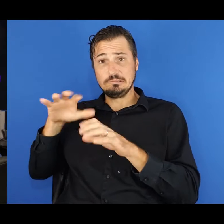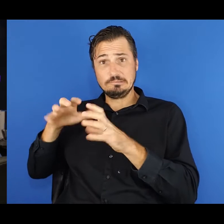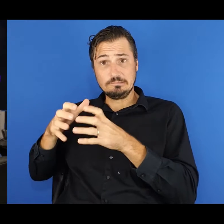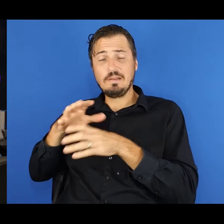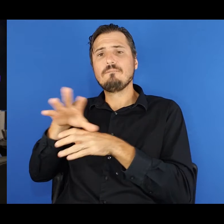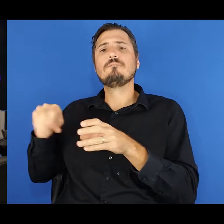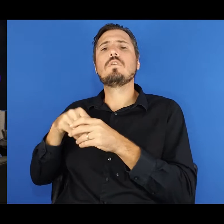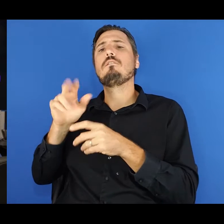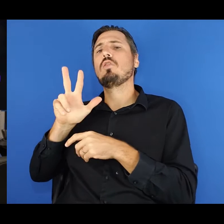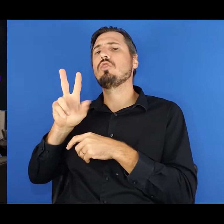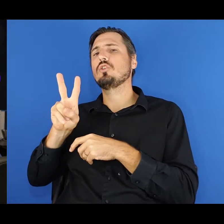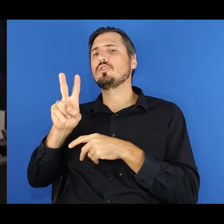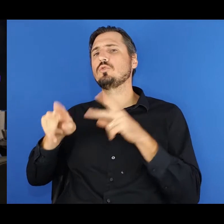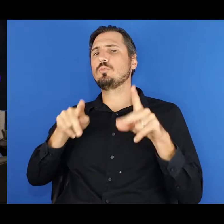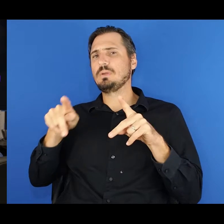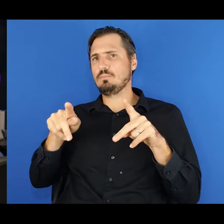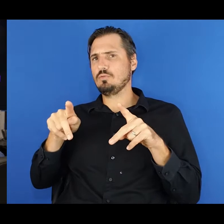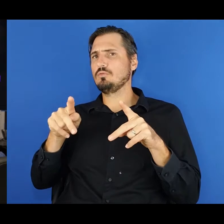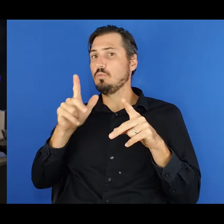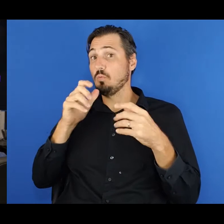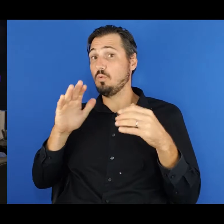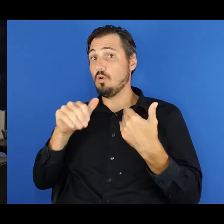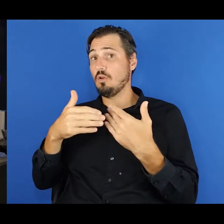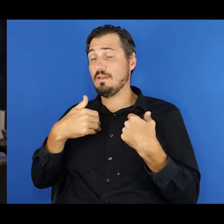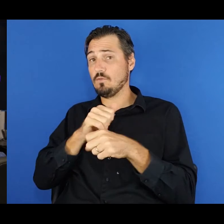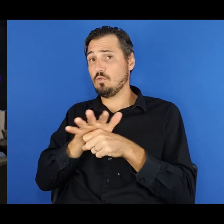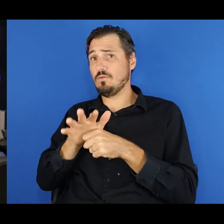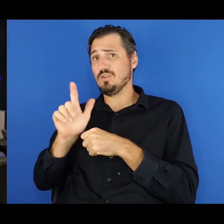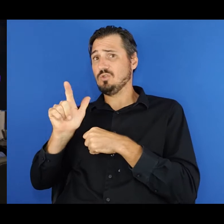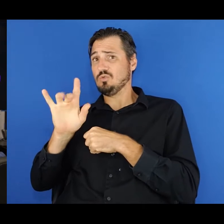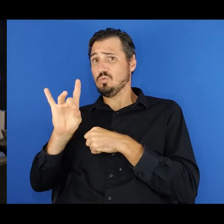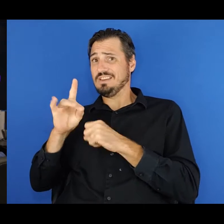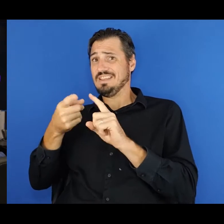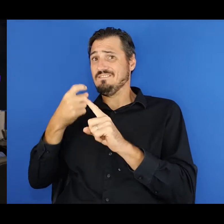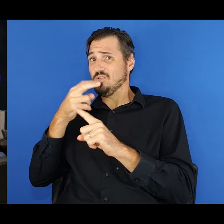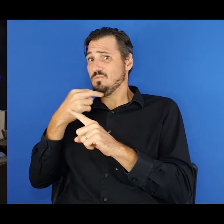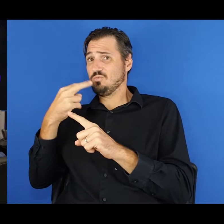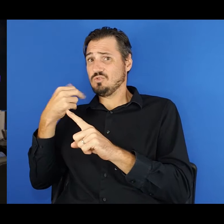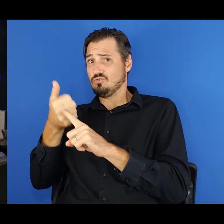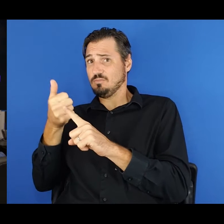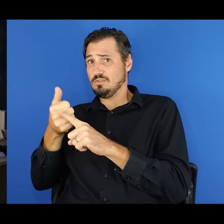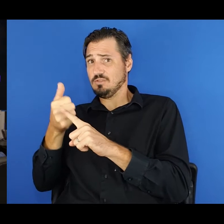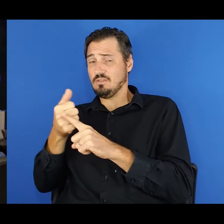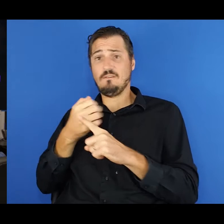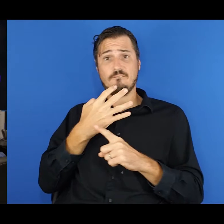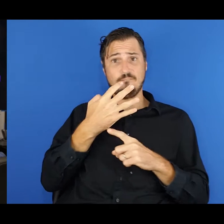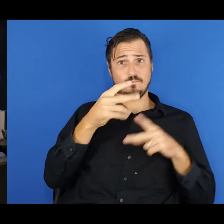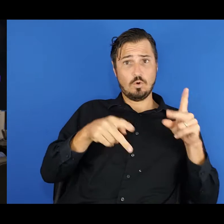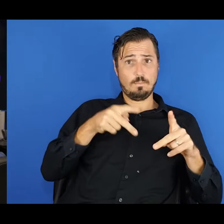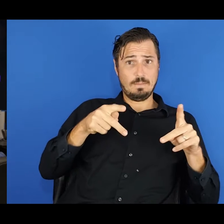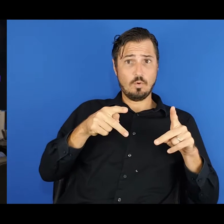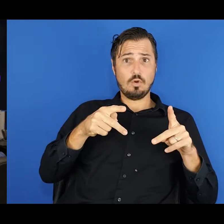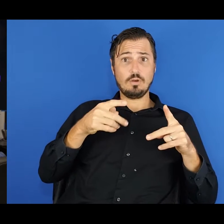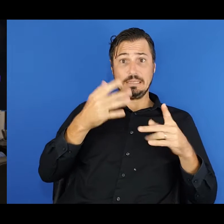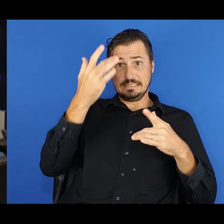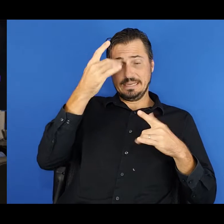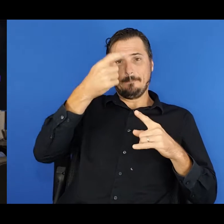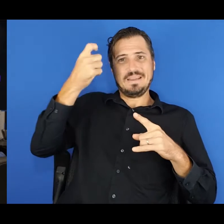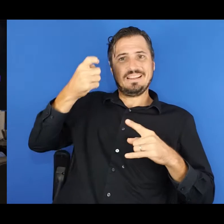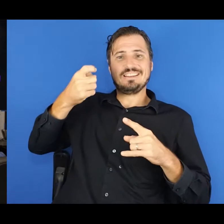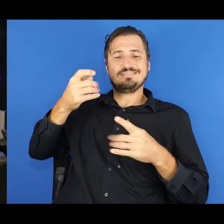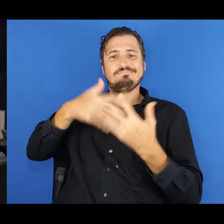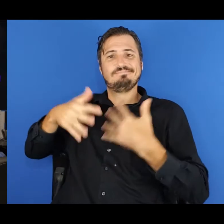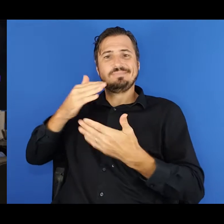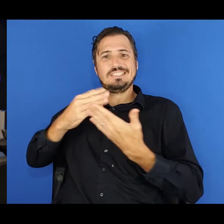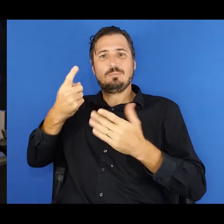clusters involved a total of 32 cases, 28 from the restaurants themselves, and 4 cases from spread to